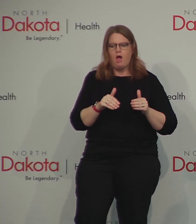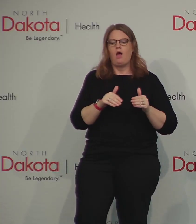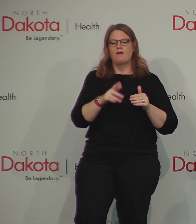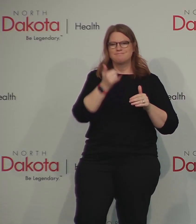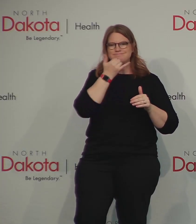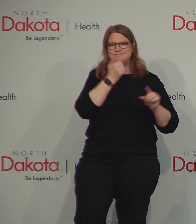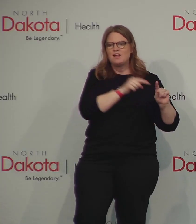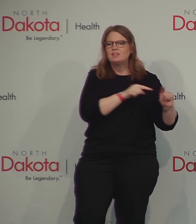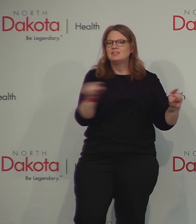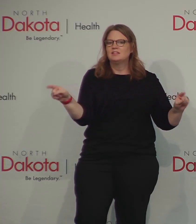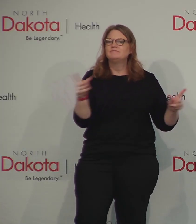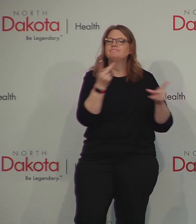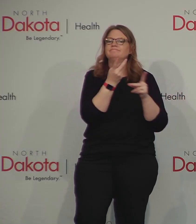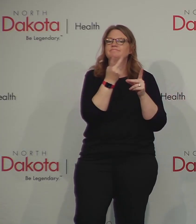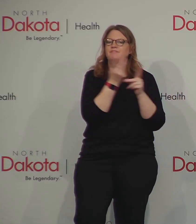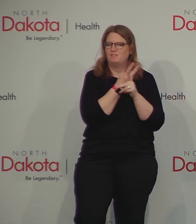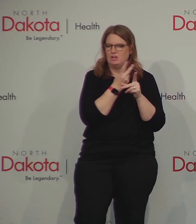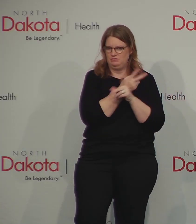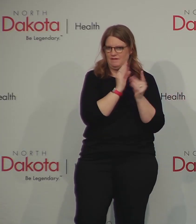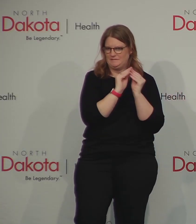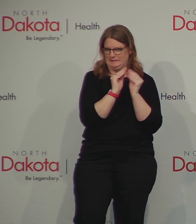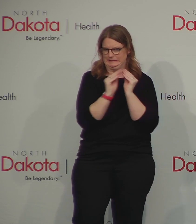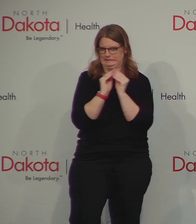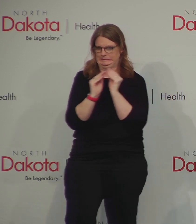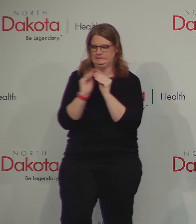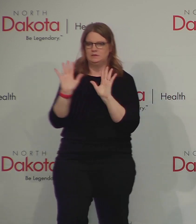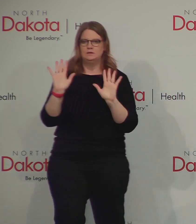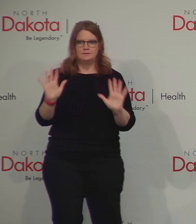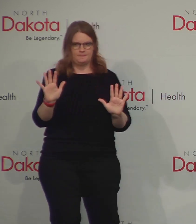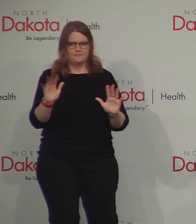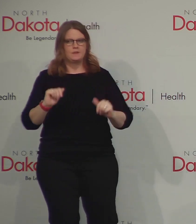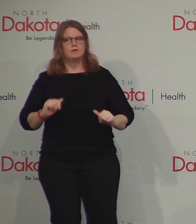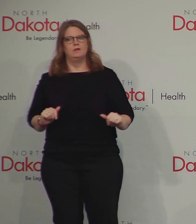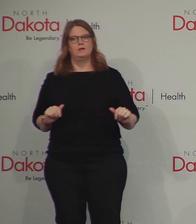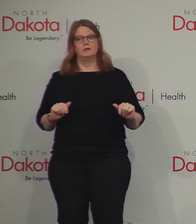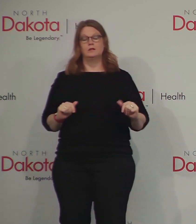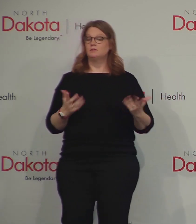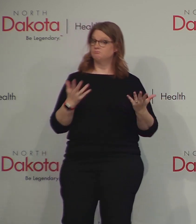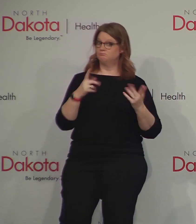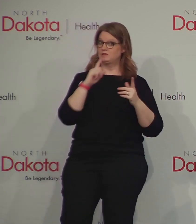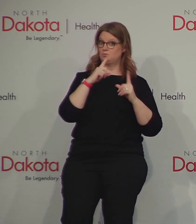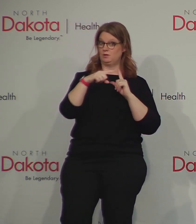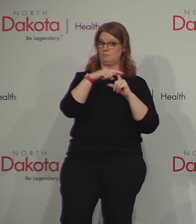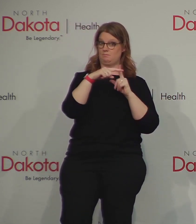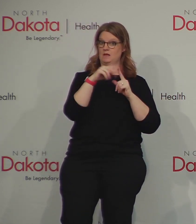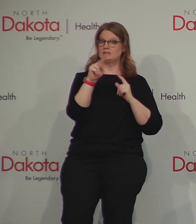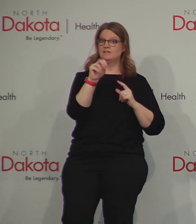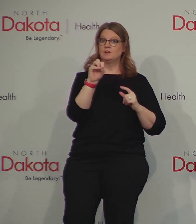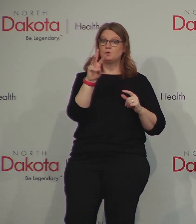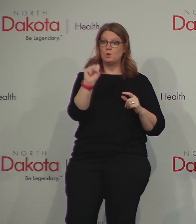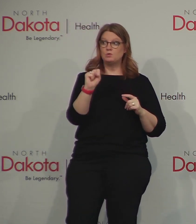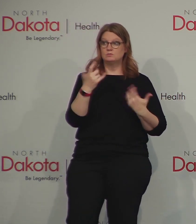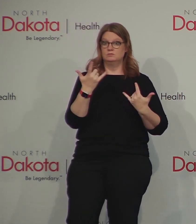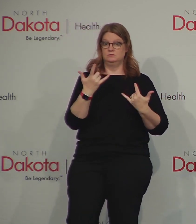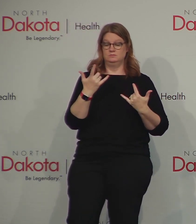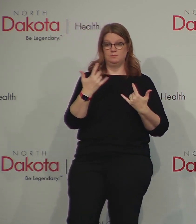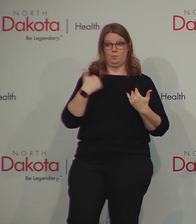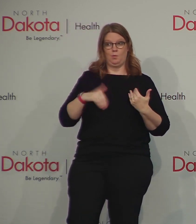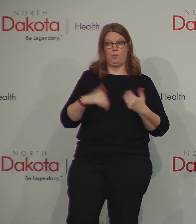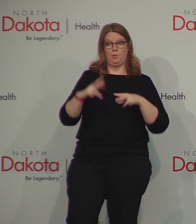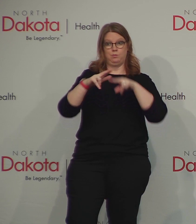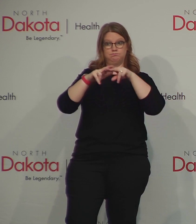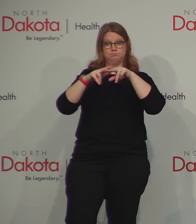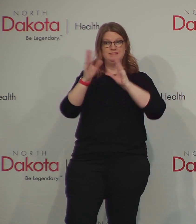doing. So appreciate that. But again, it's good news that we had such a significant drop in